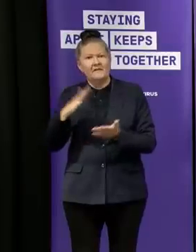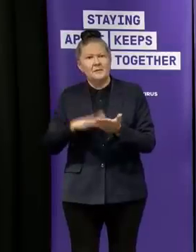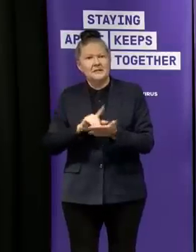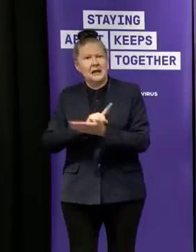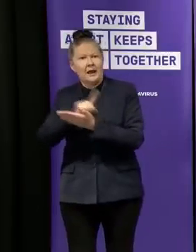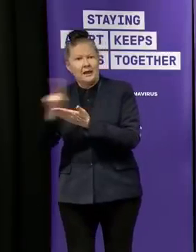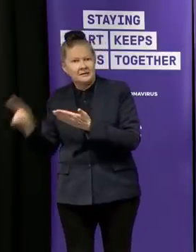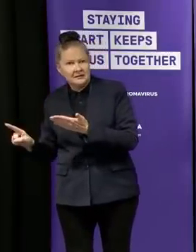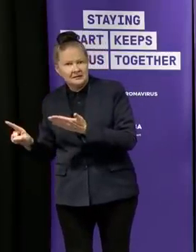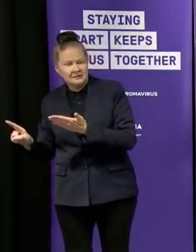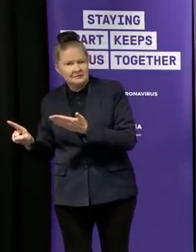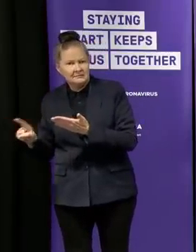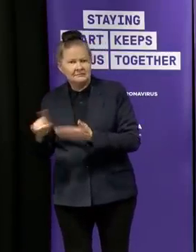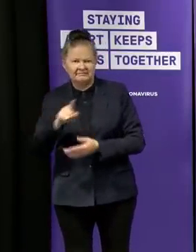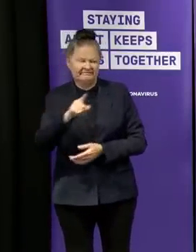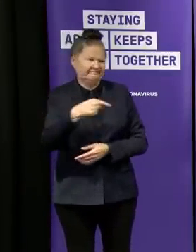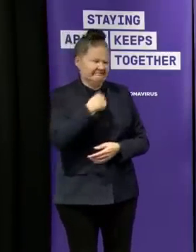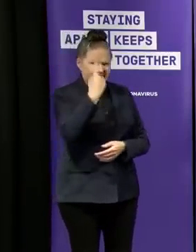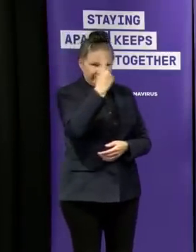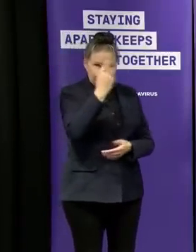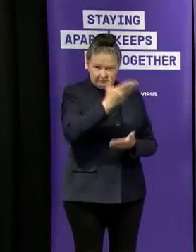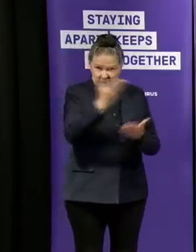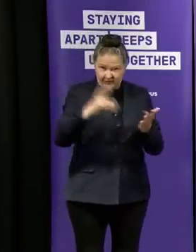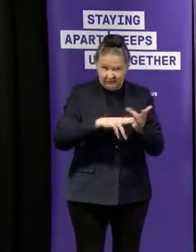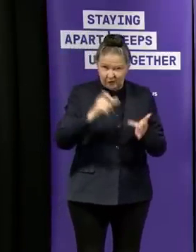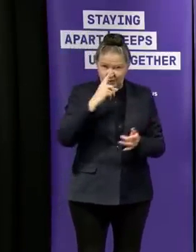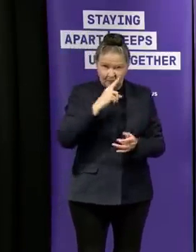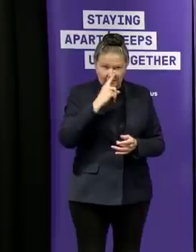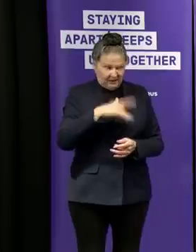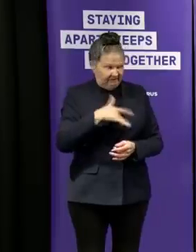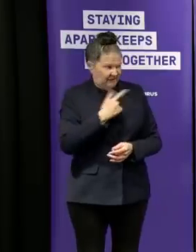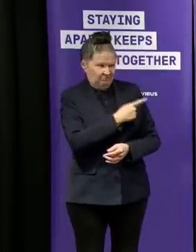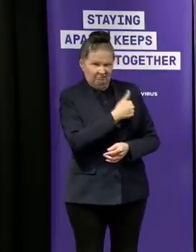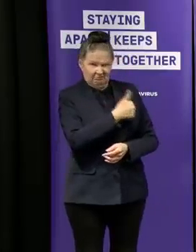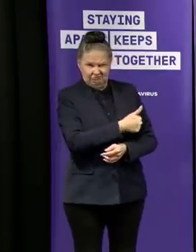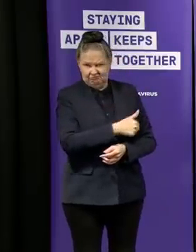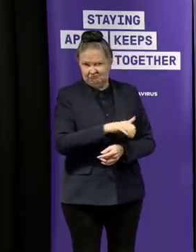How can Victorians have confidence in you, considering that